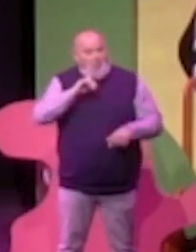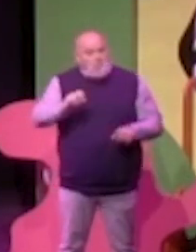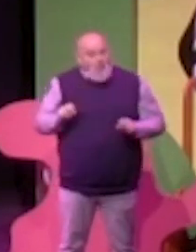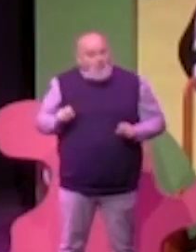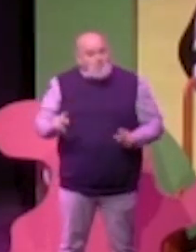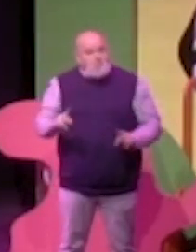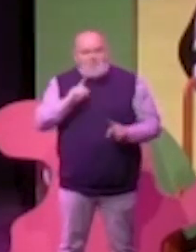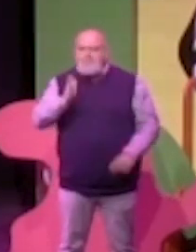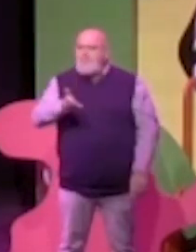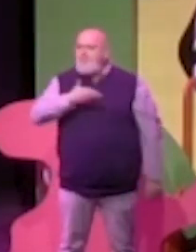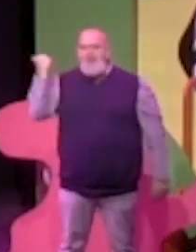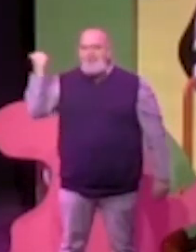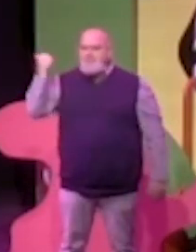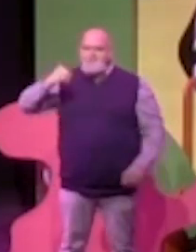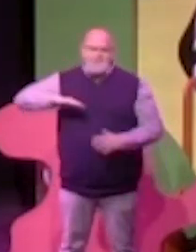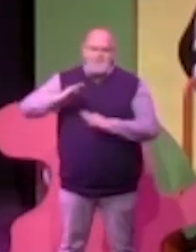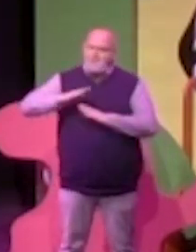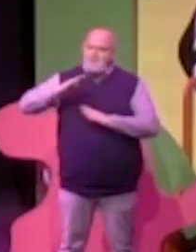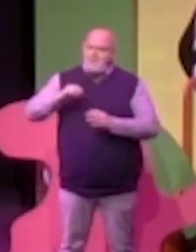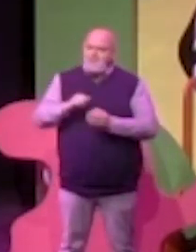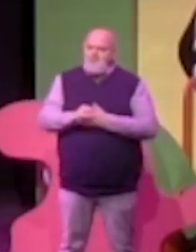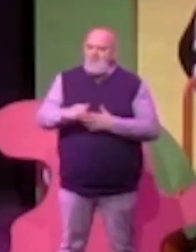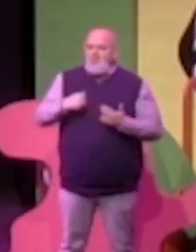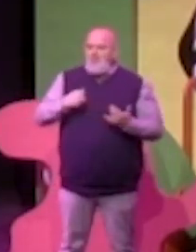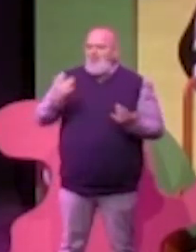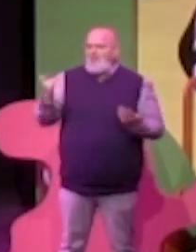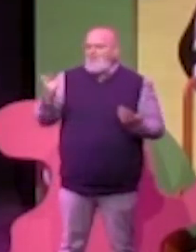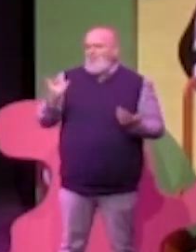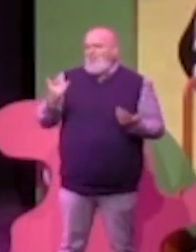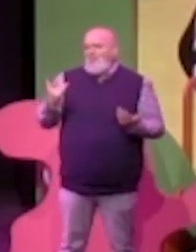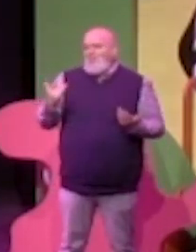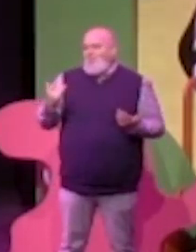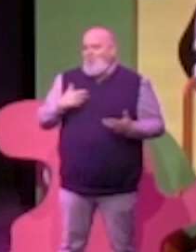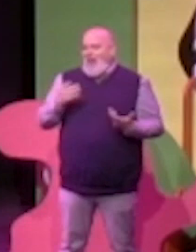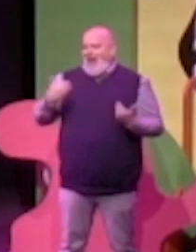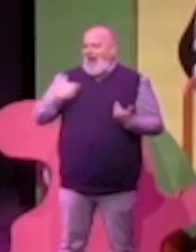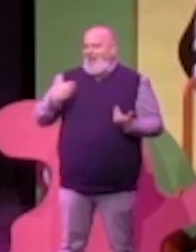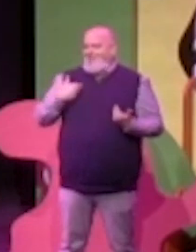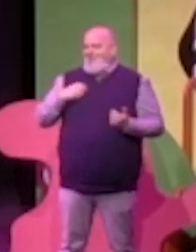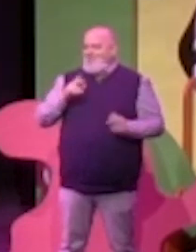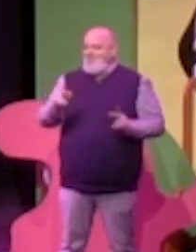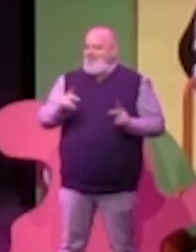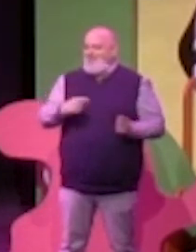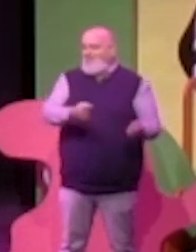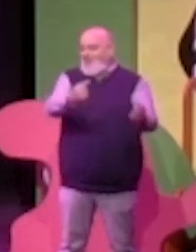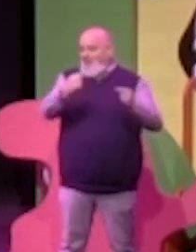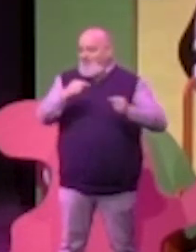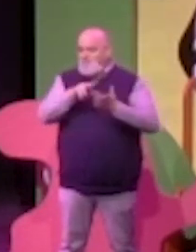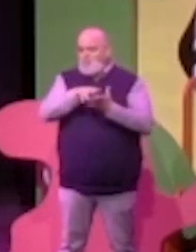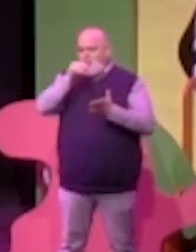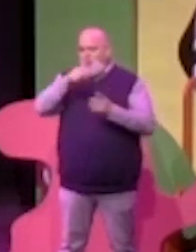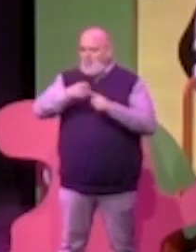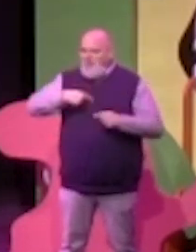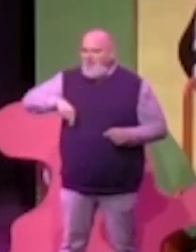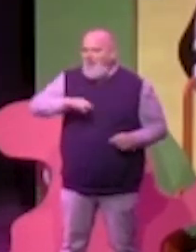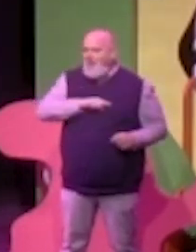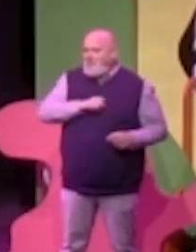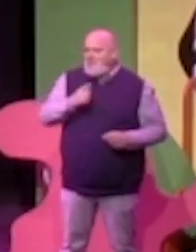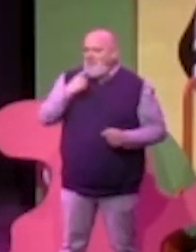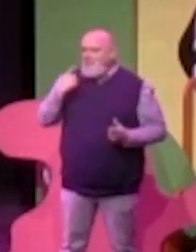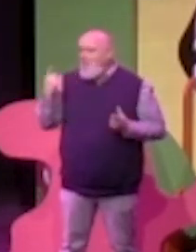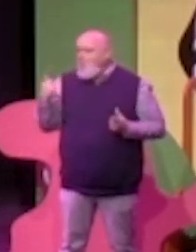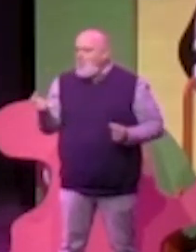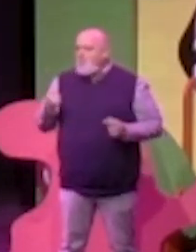are the best. And that's what I advocate for, is just having people come to learn from us of what we do,